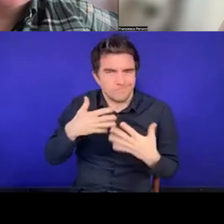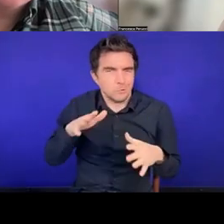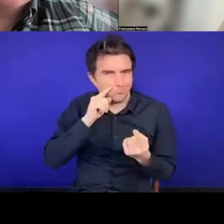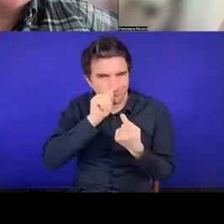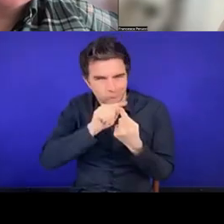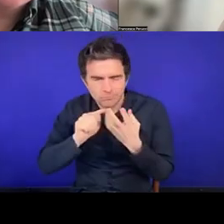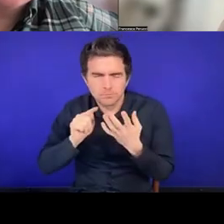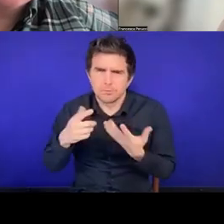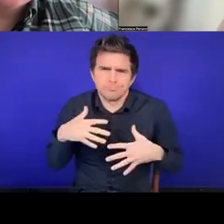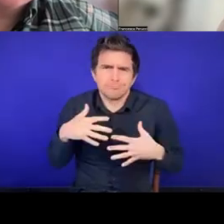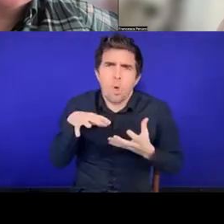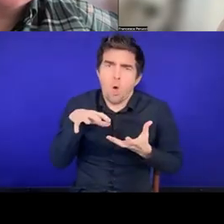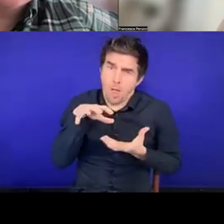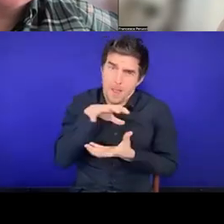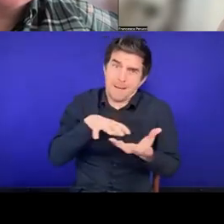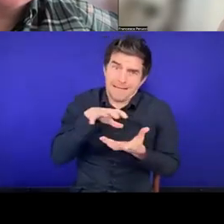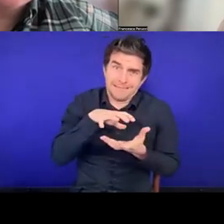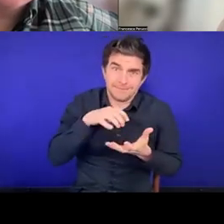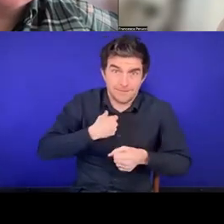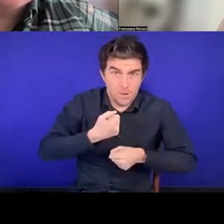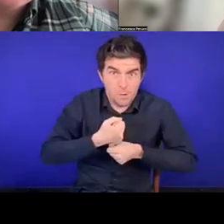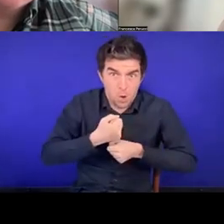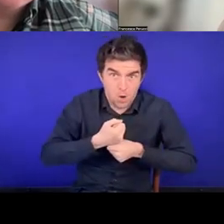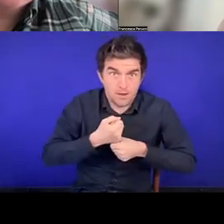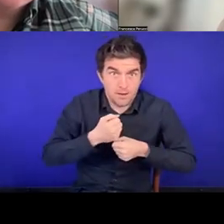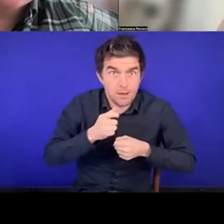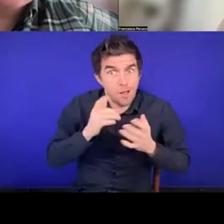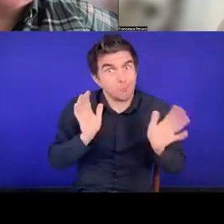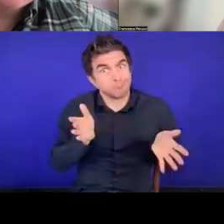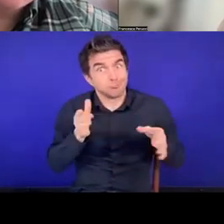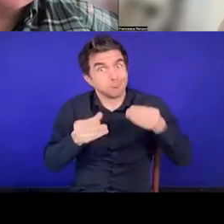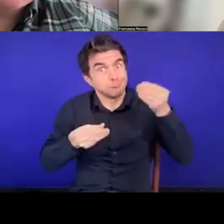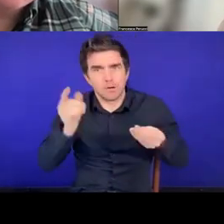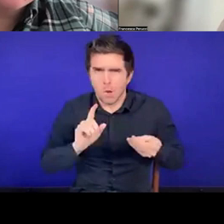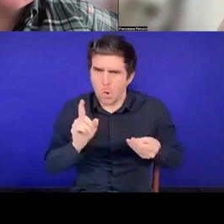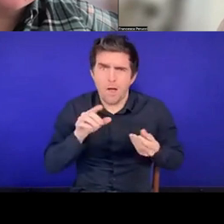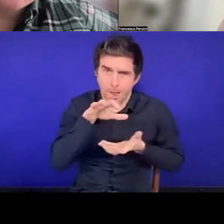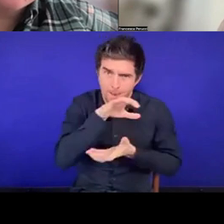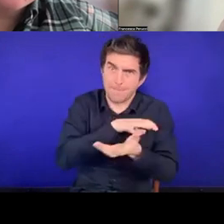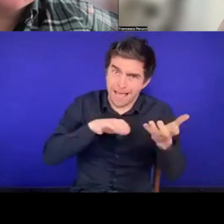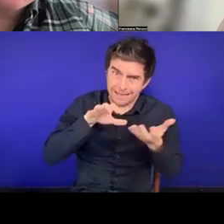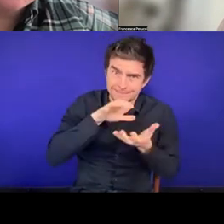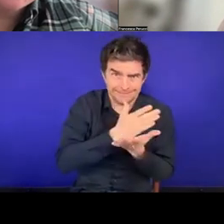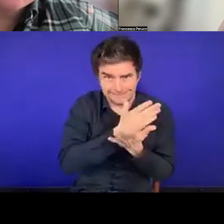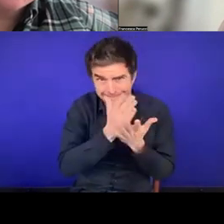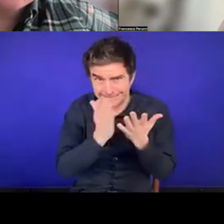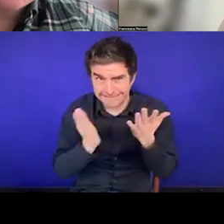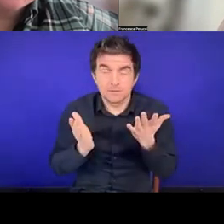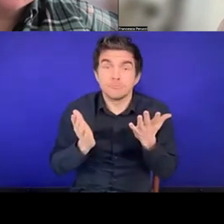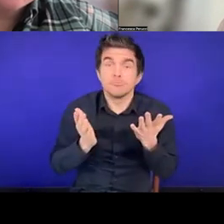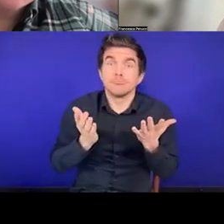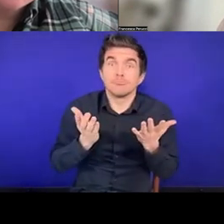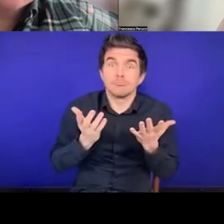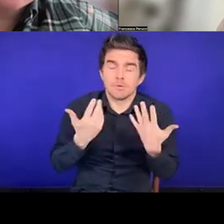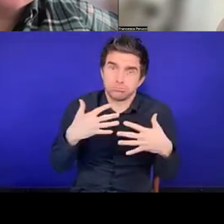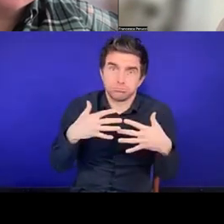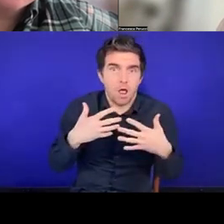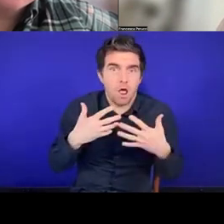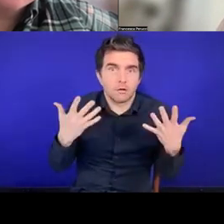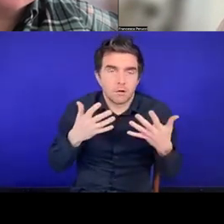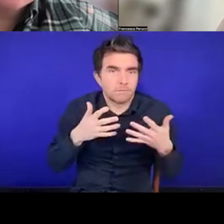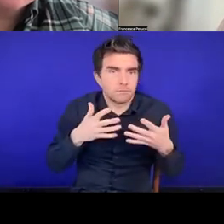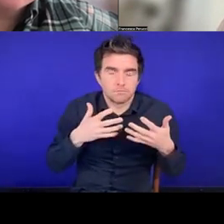There are incredible opportunities to really give agencies to citizens and communities, but there are